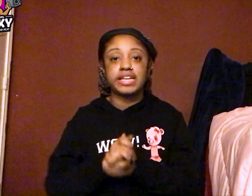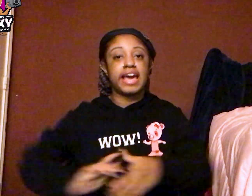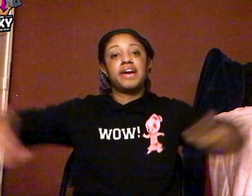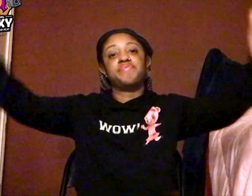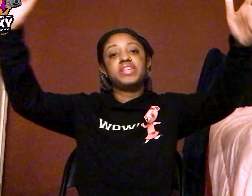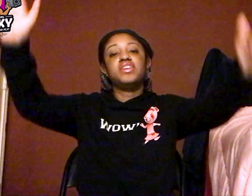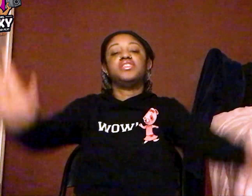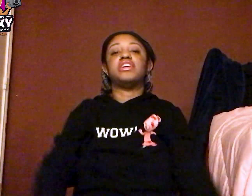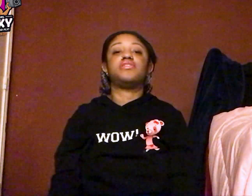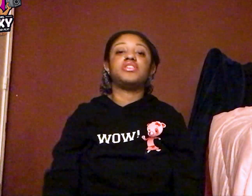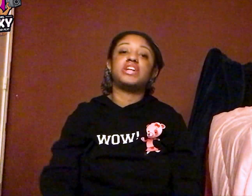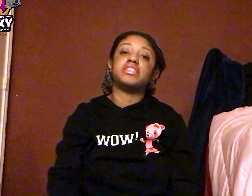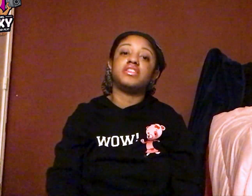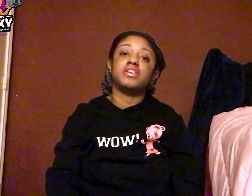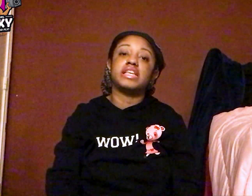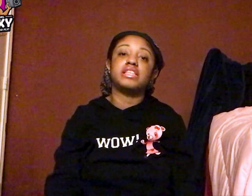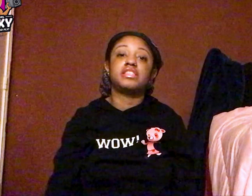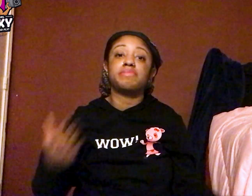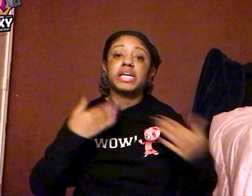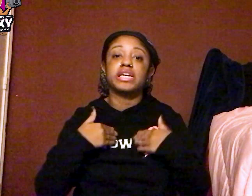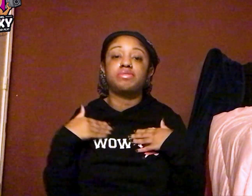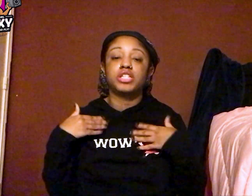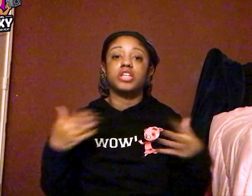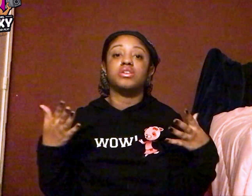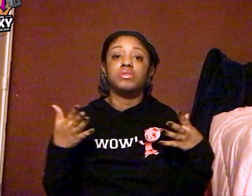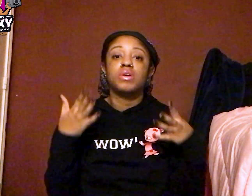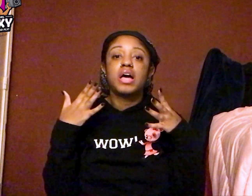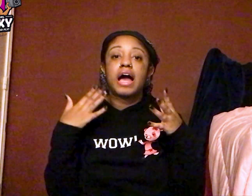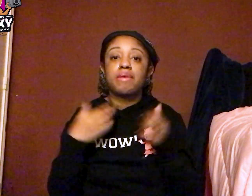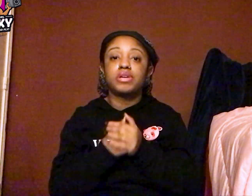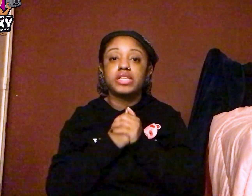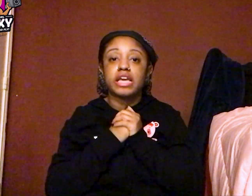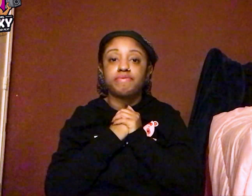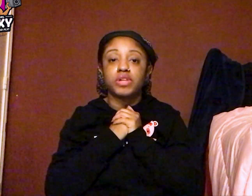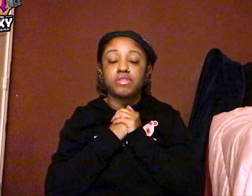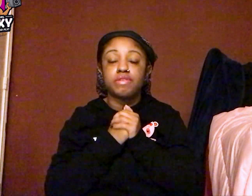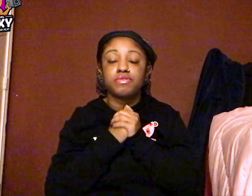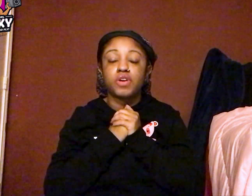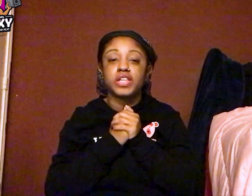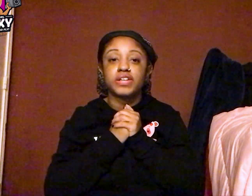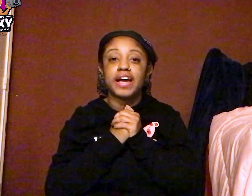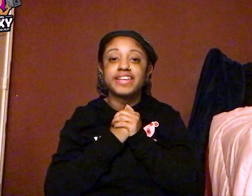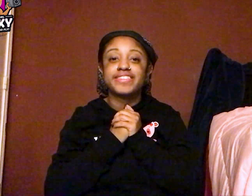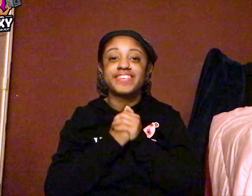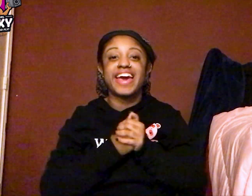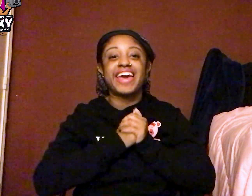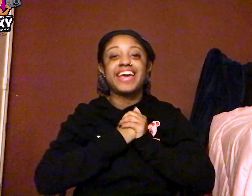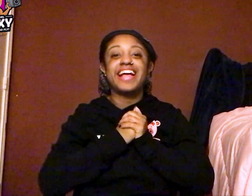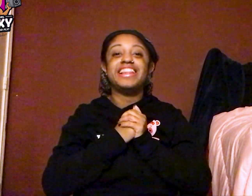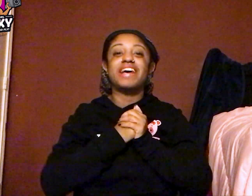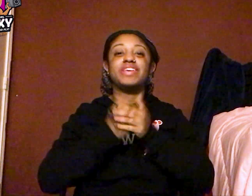yeah, so I just want you guys to know that this is my gift to you. I'm really thankful and grateful for all you guys. Okay, love you.